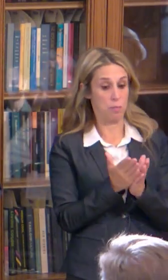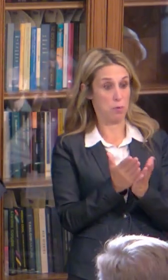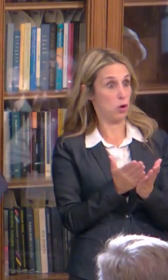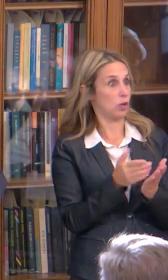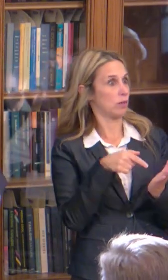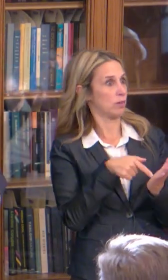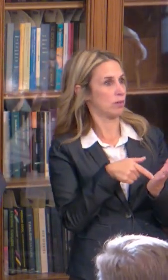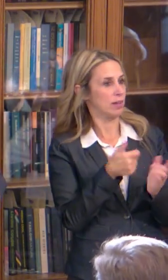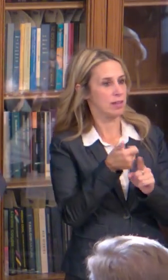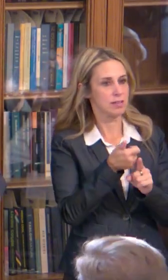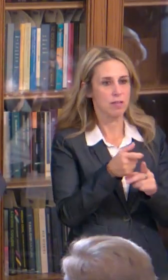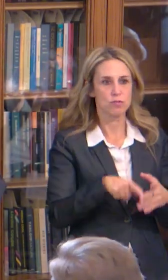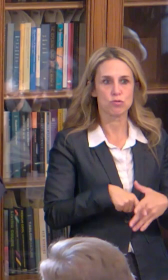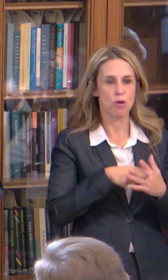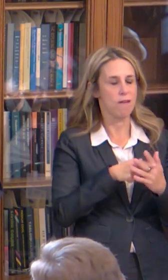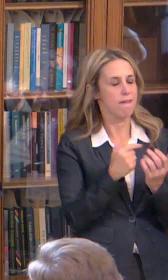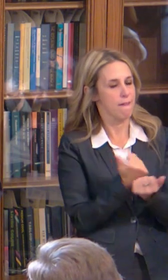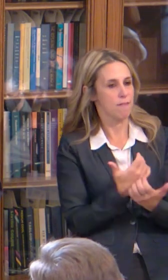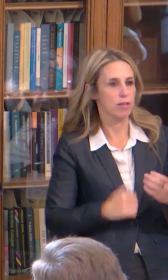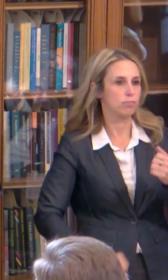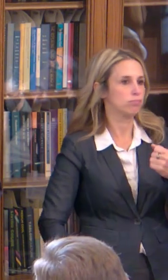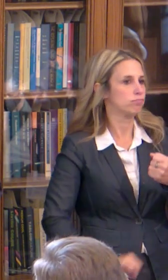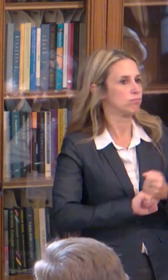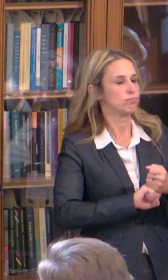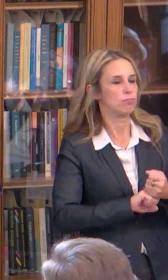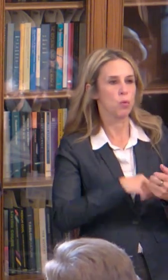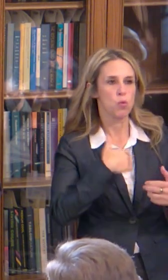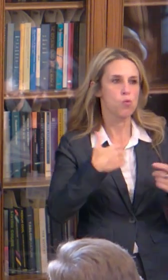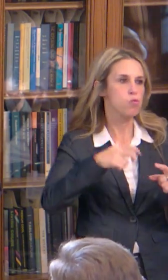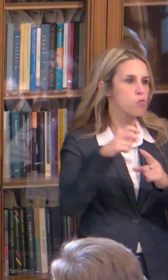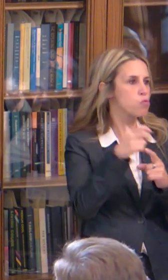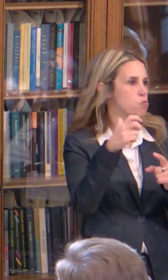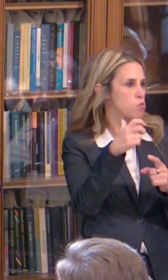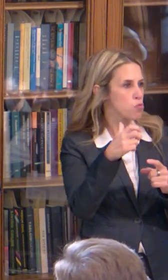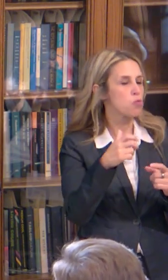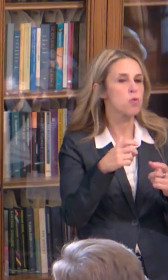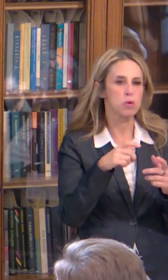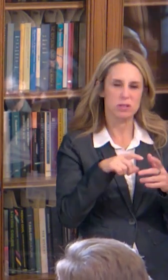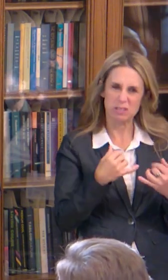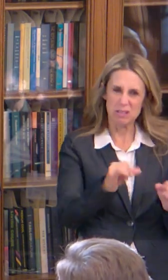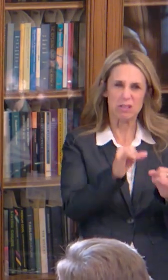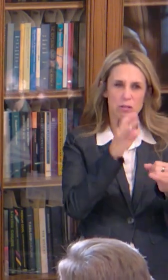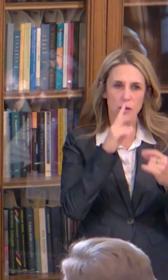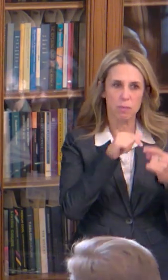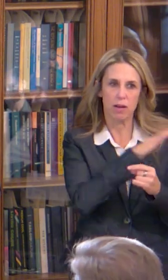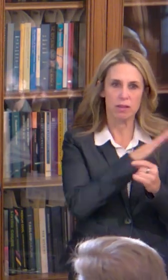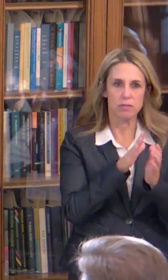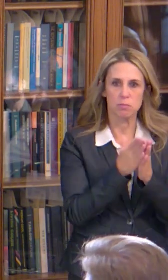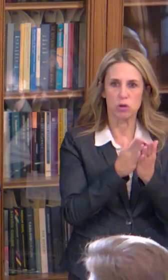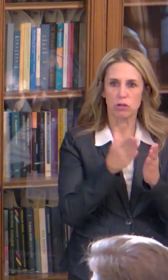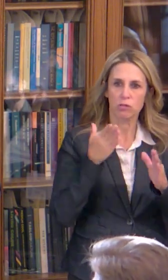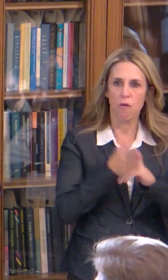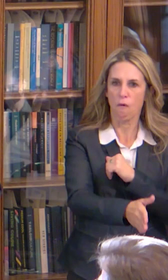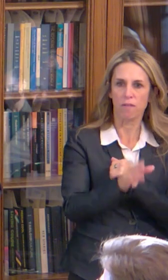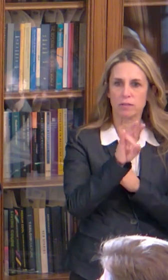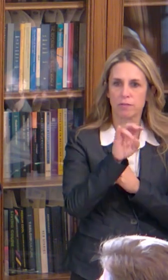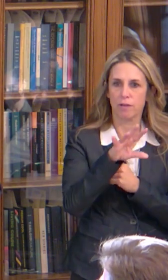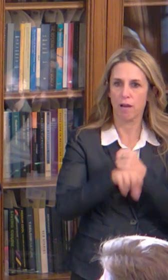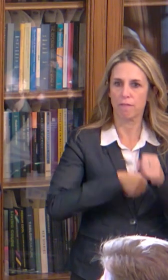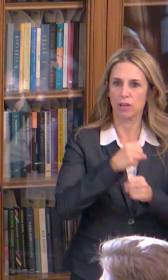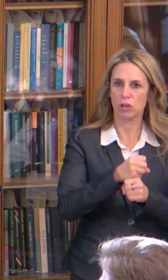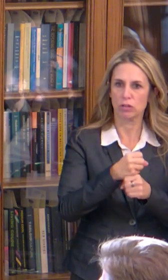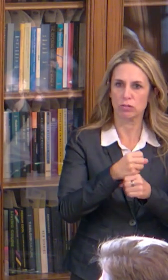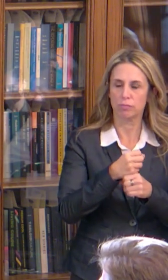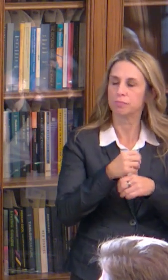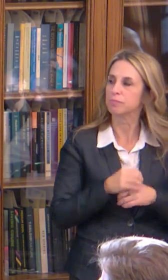all a book so groundbreaking and important that we're still talking about it over 75 years later it seems